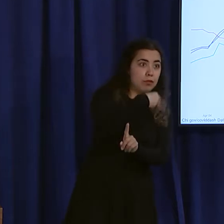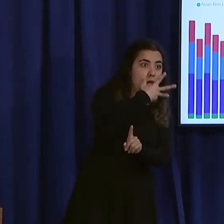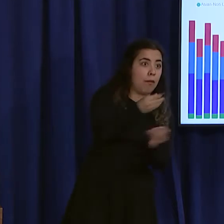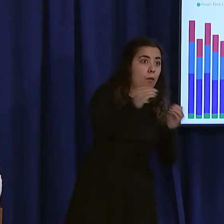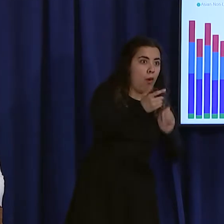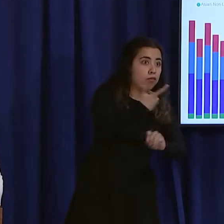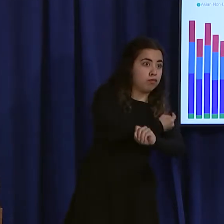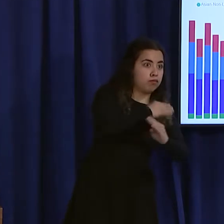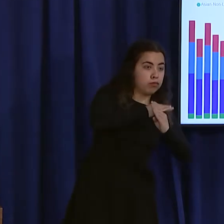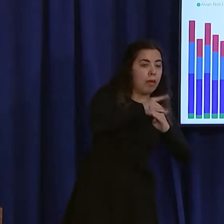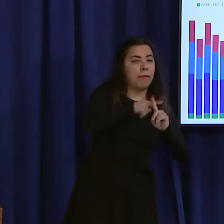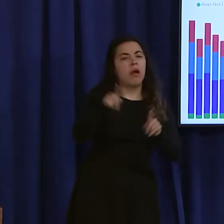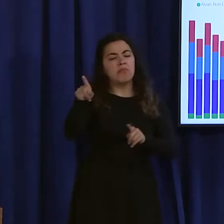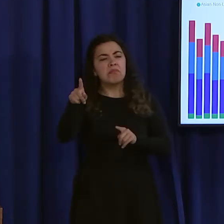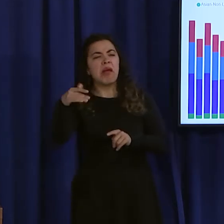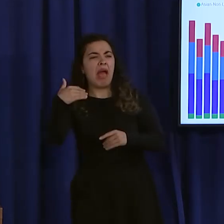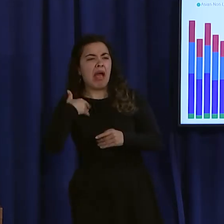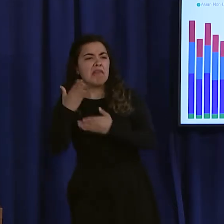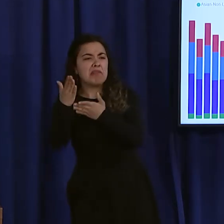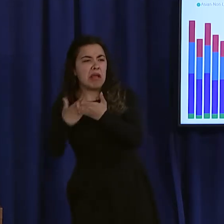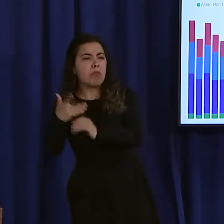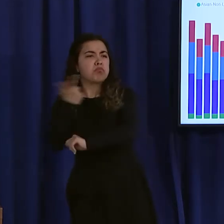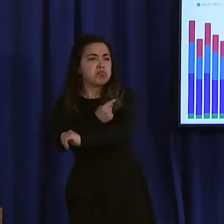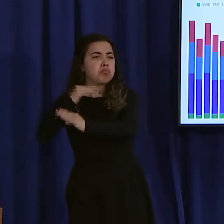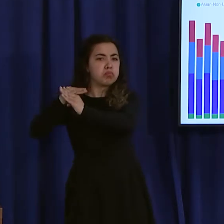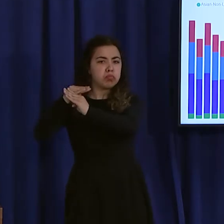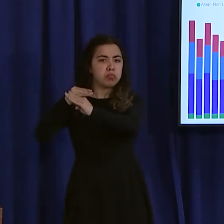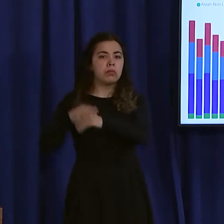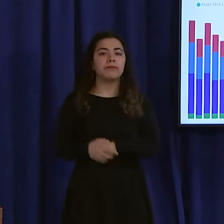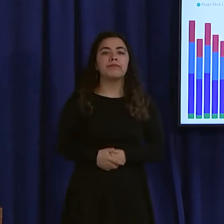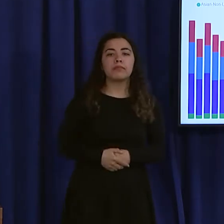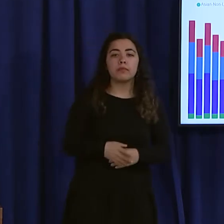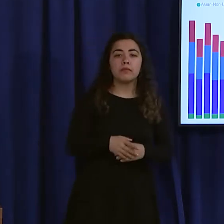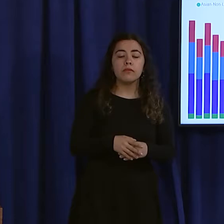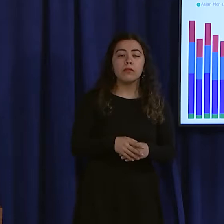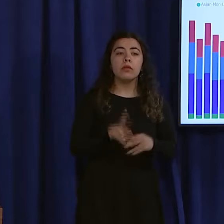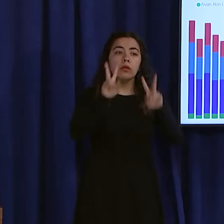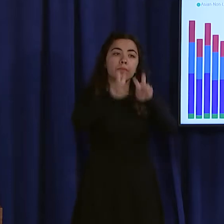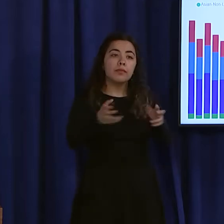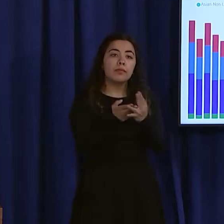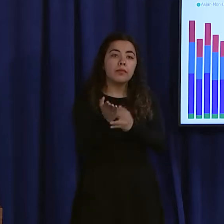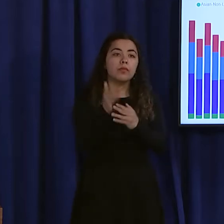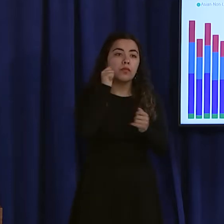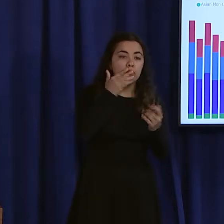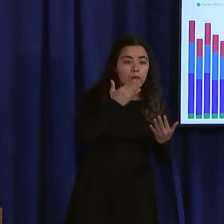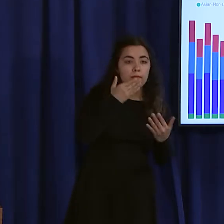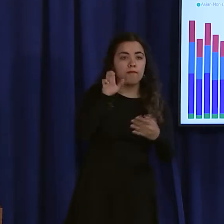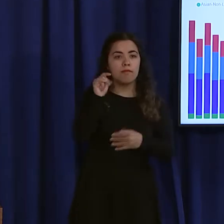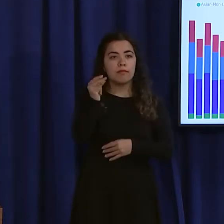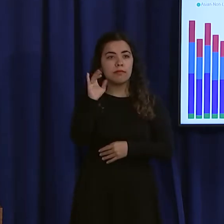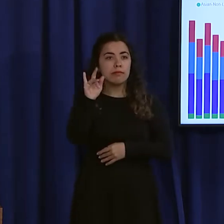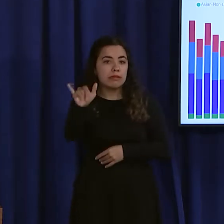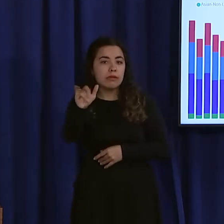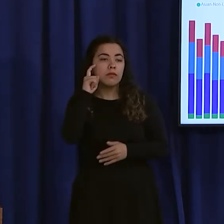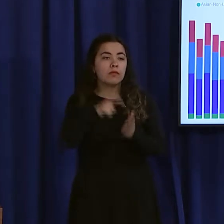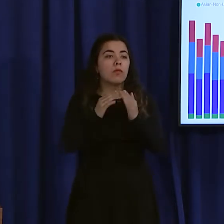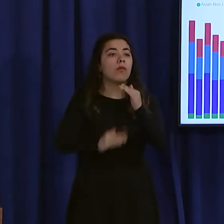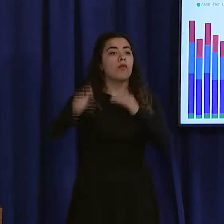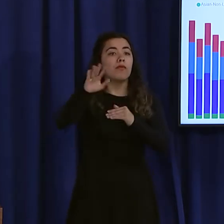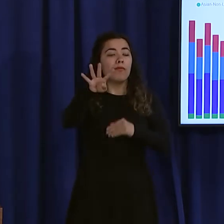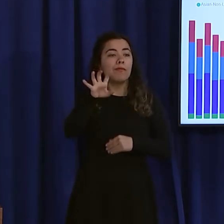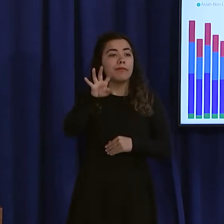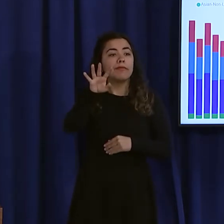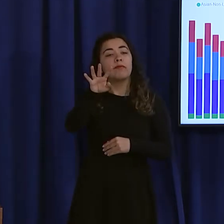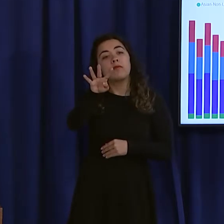among Black Chicagoans. And if we look at this just over the last month by race ethnicity, you see this as well. We've had more than 4,500 COVID